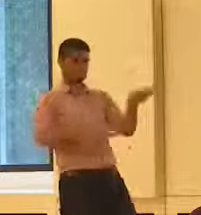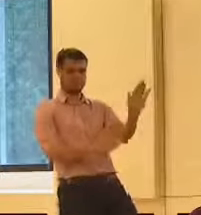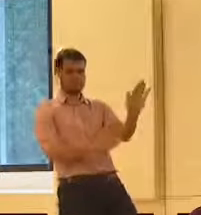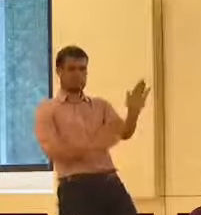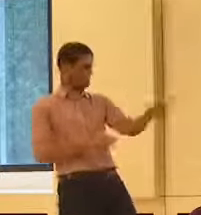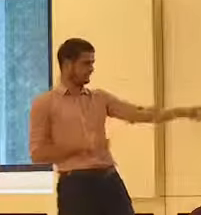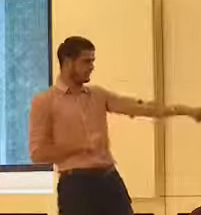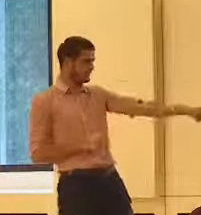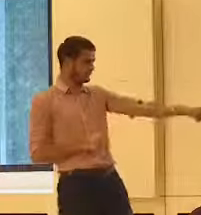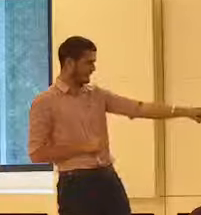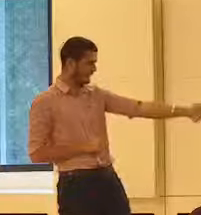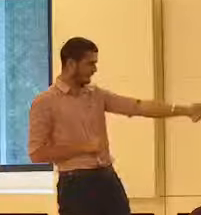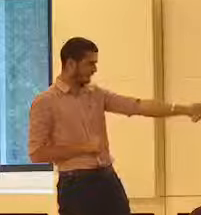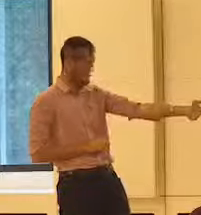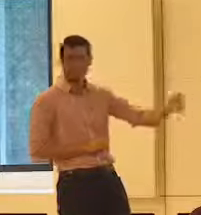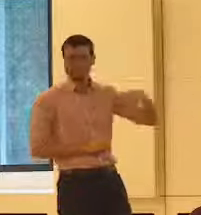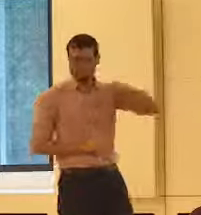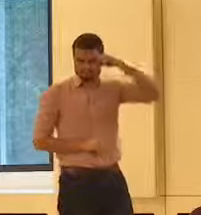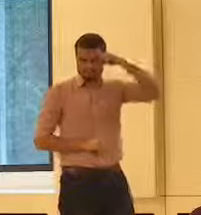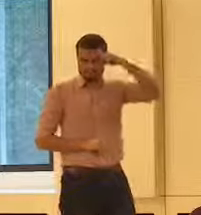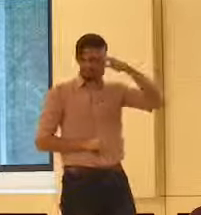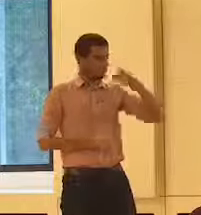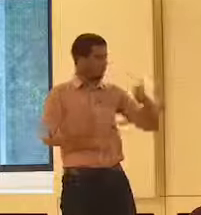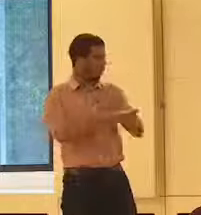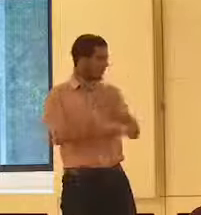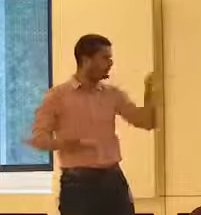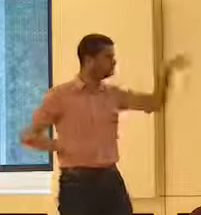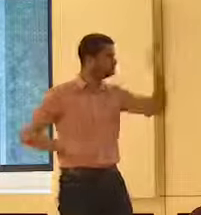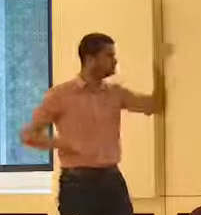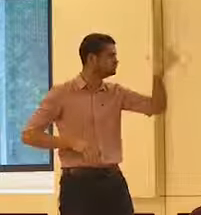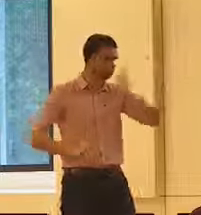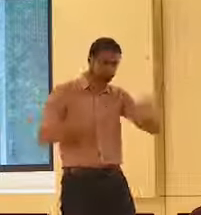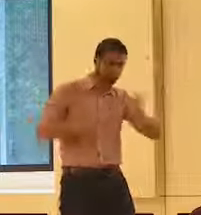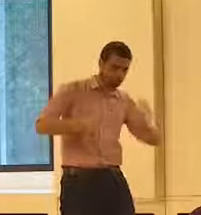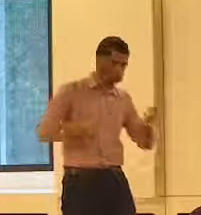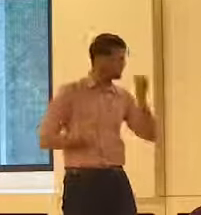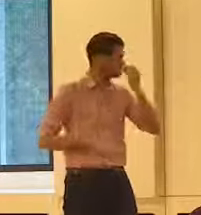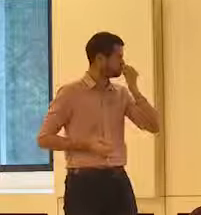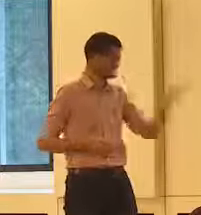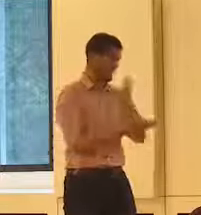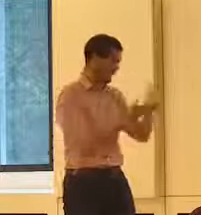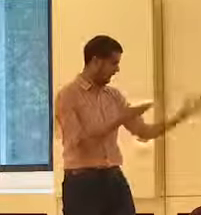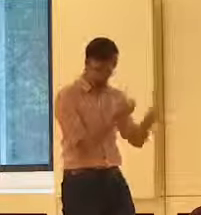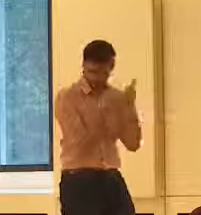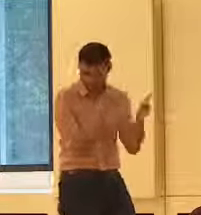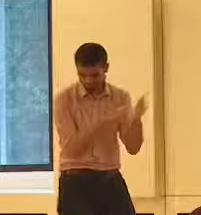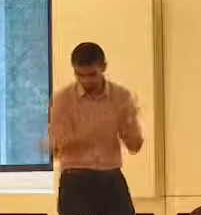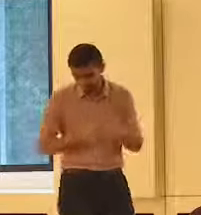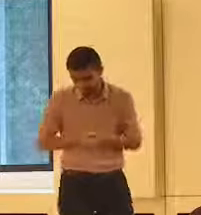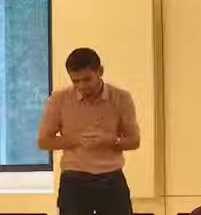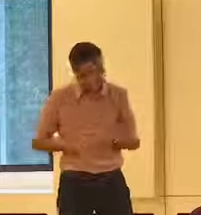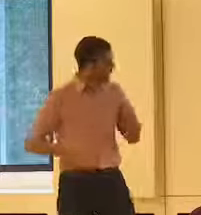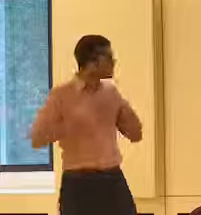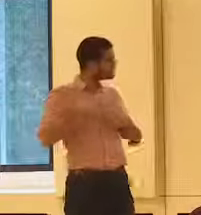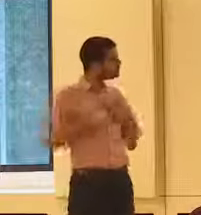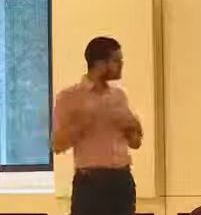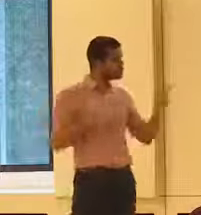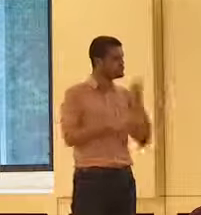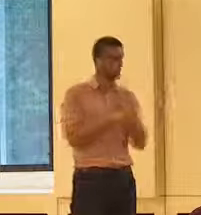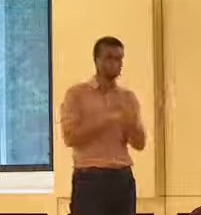I just want to ask Jean Cromwell, in your early presentation. It was lovely and clear, and